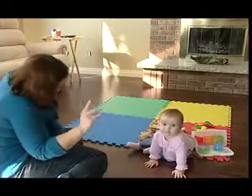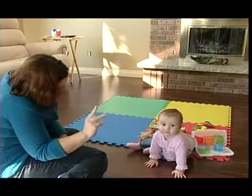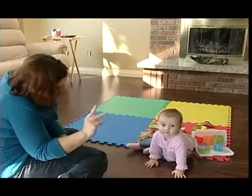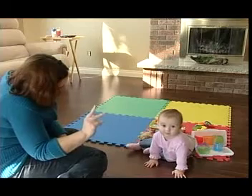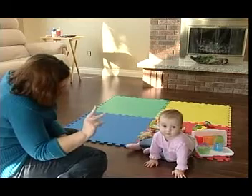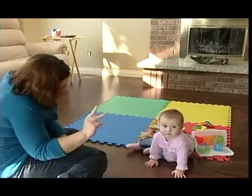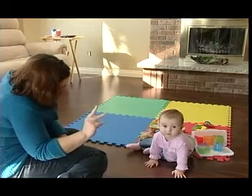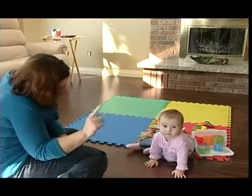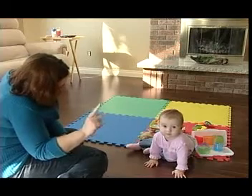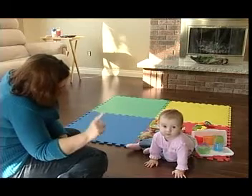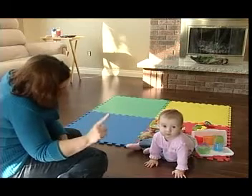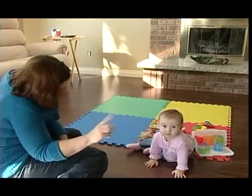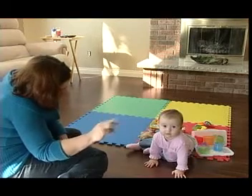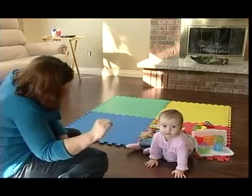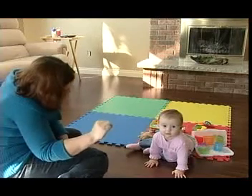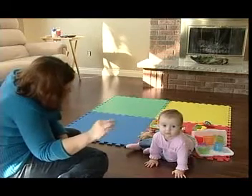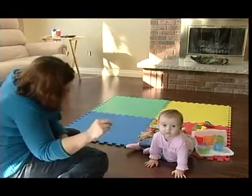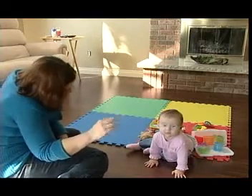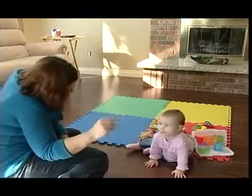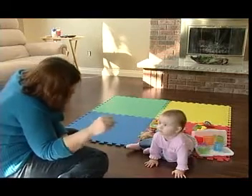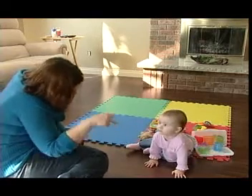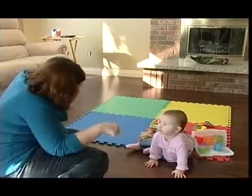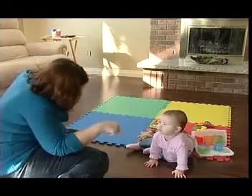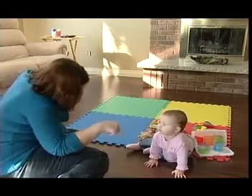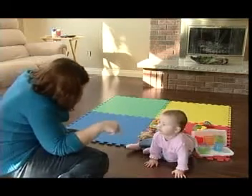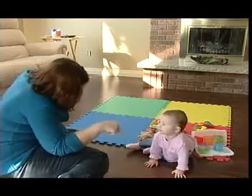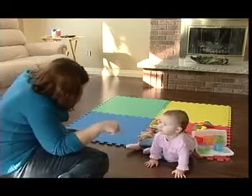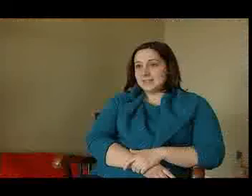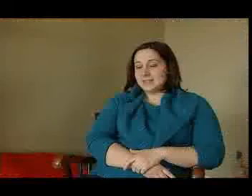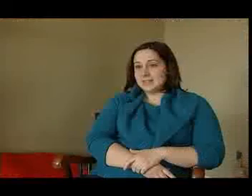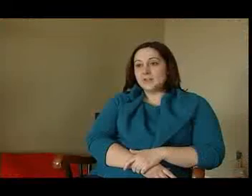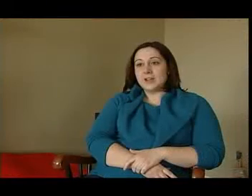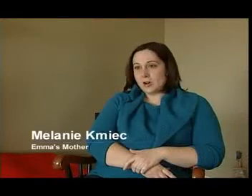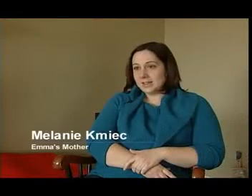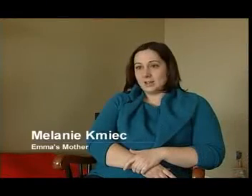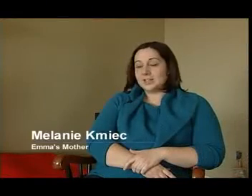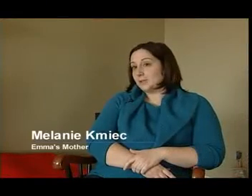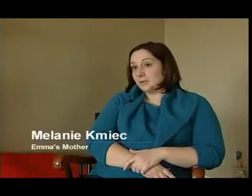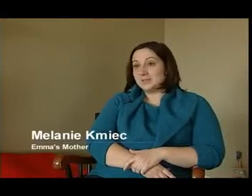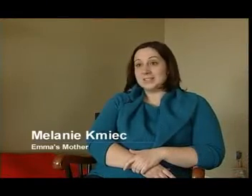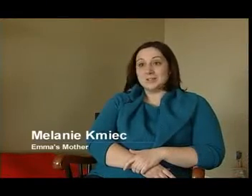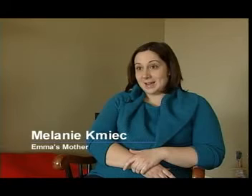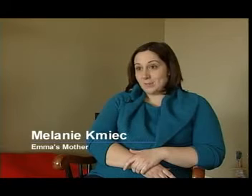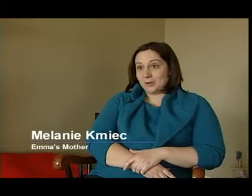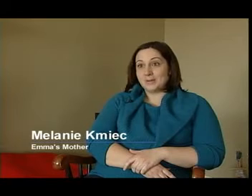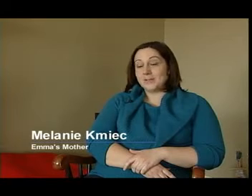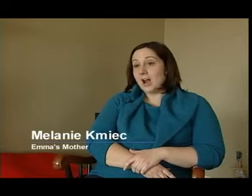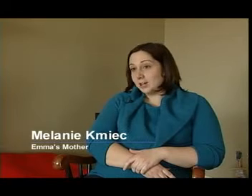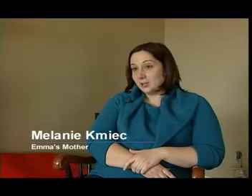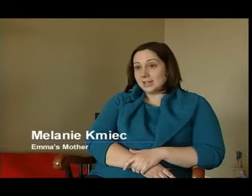Melanie regularly signs to Emma, knowing it's a slow process. You know, they cry a lot and you don't know if it's their diaper or if they're hungry